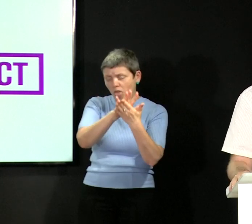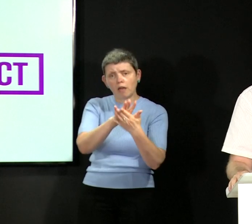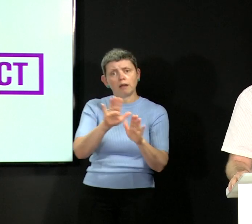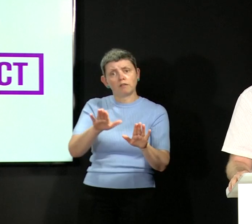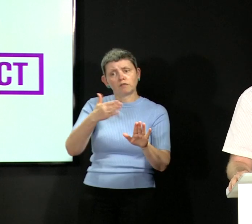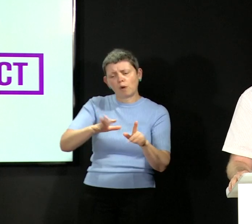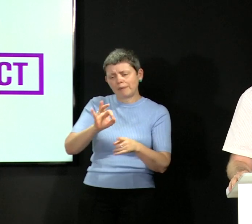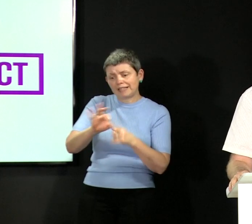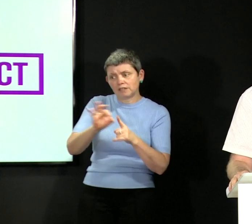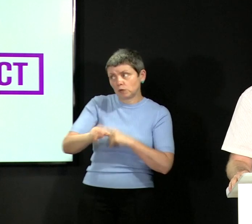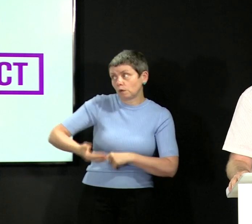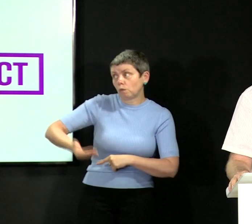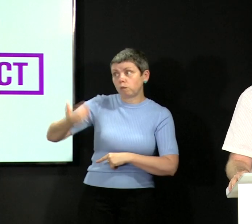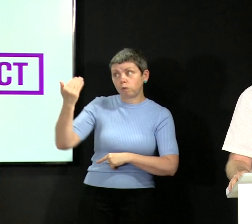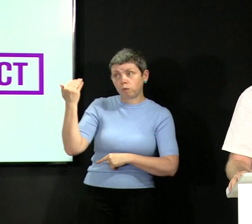would remind you they were